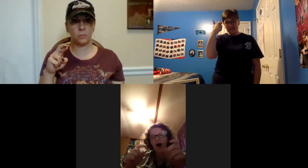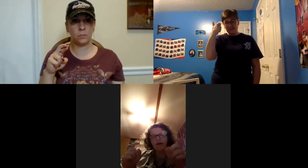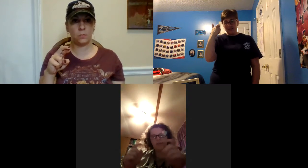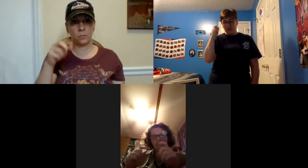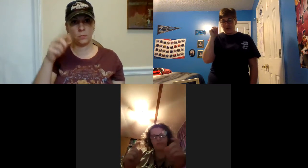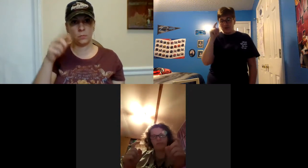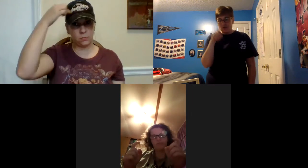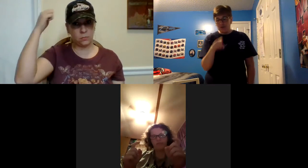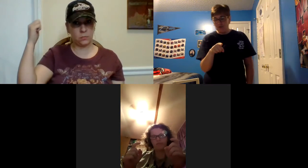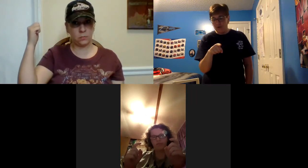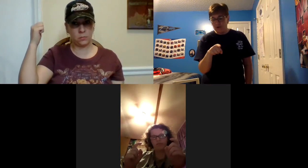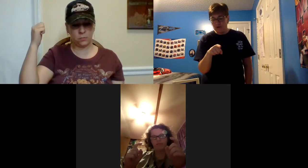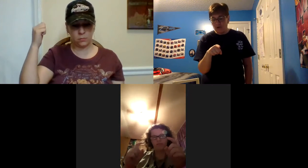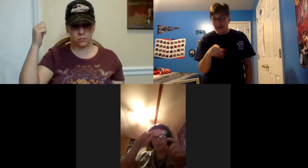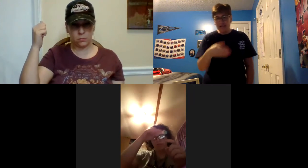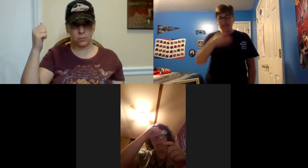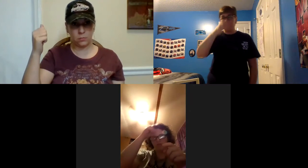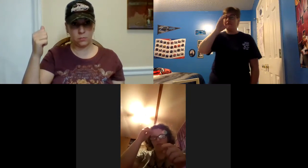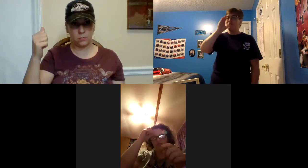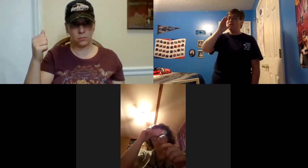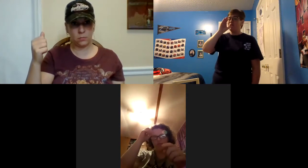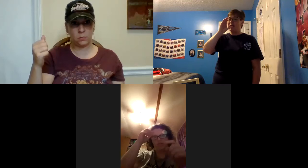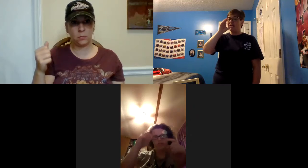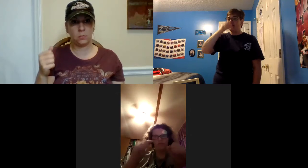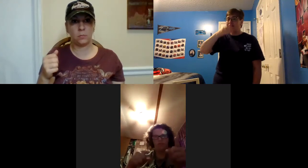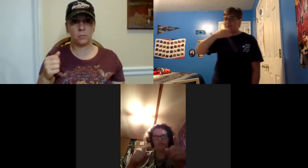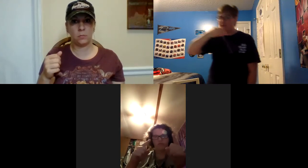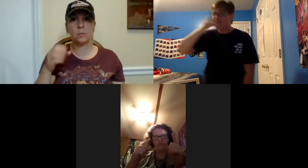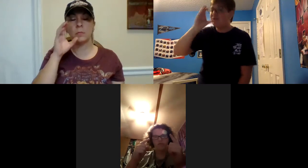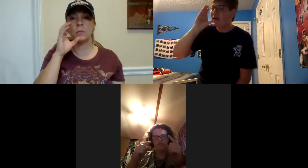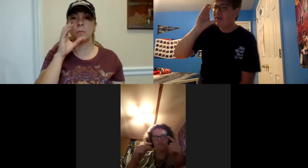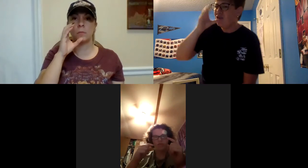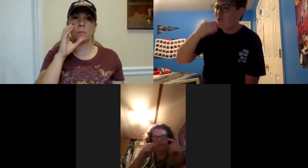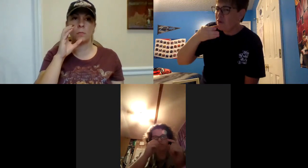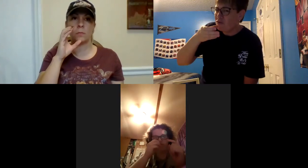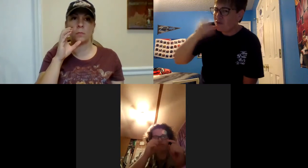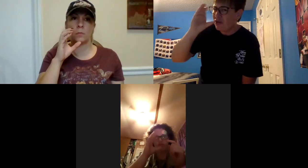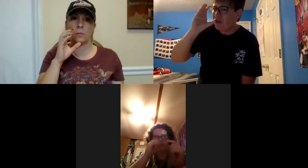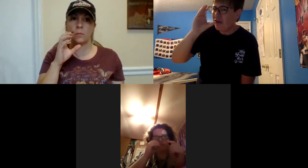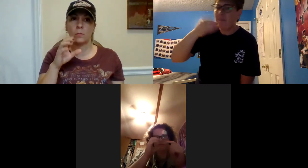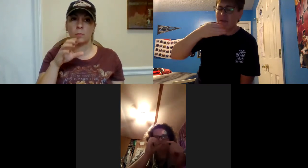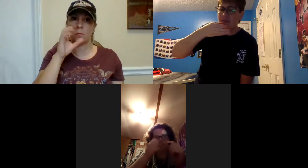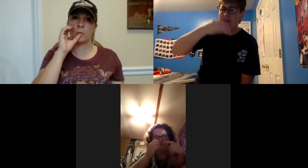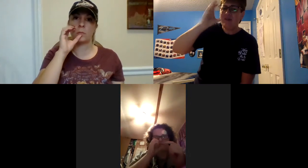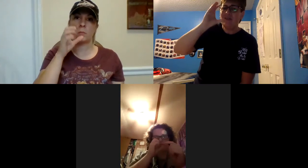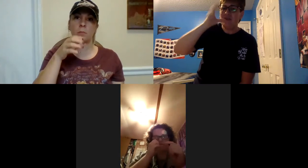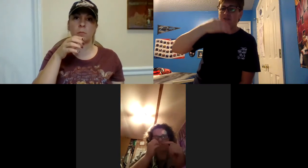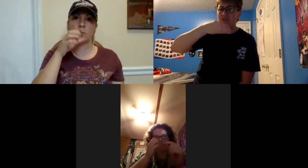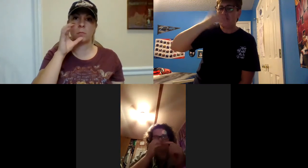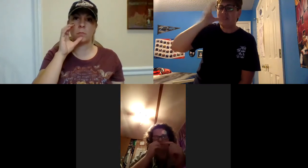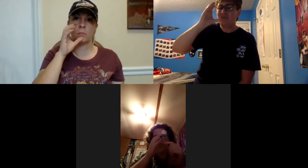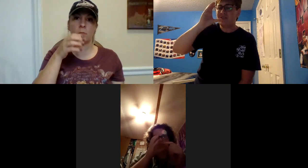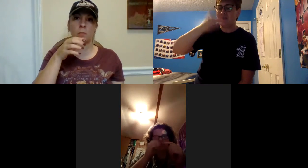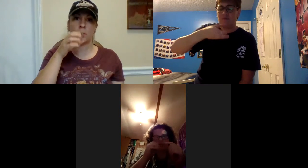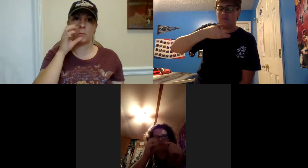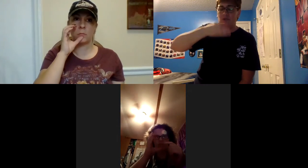because you drank, so I don't know if we went over drank or not, but